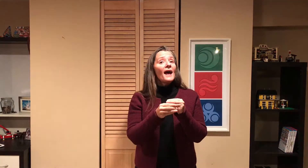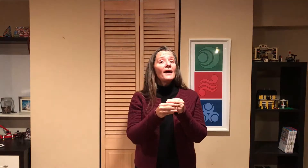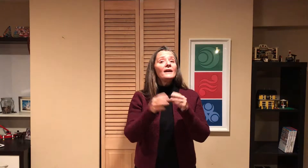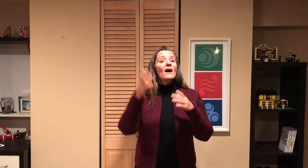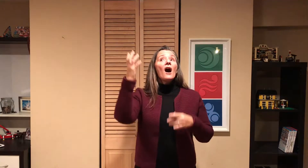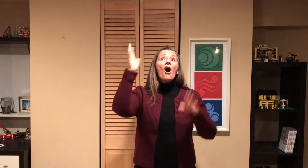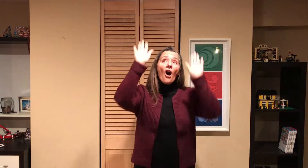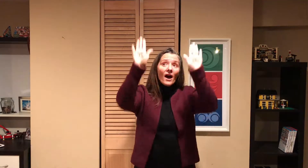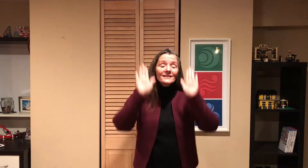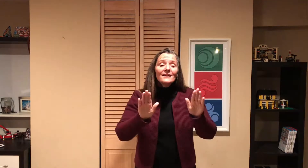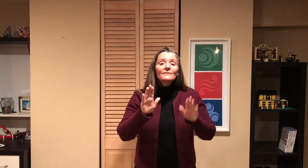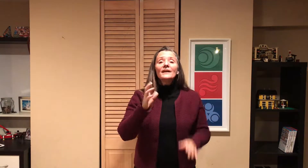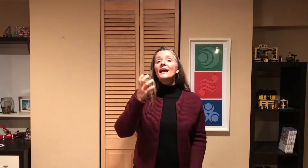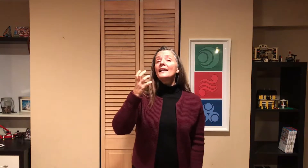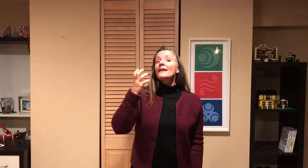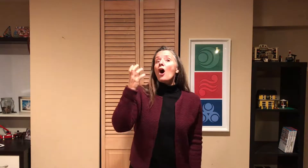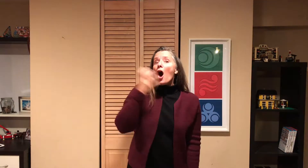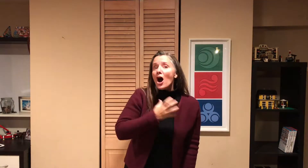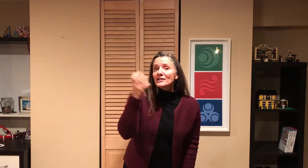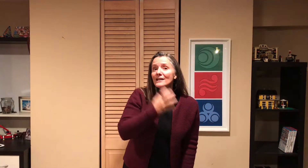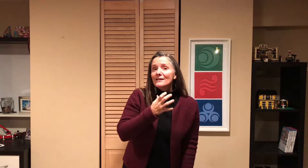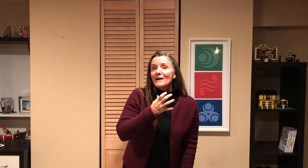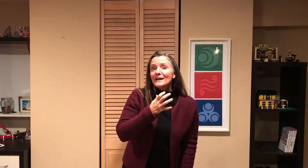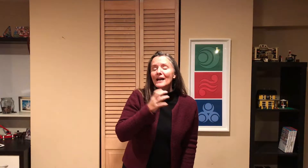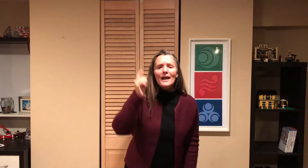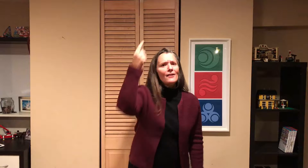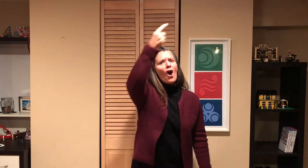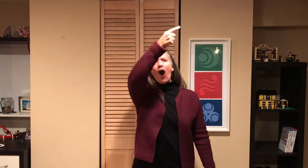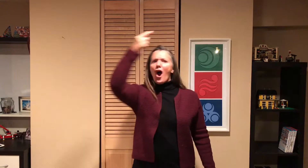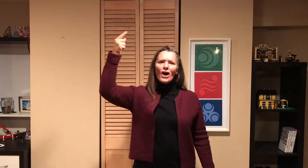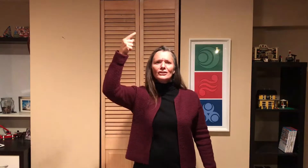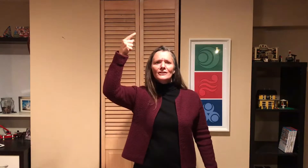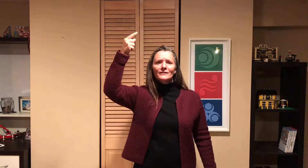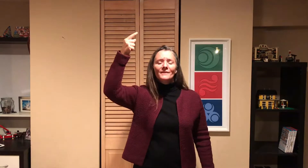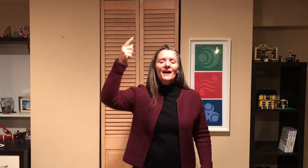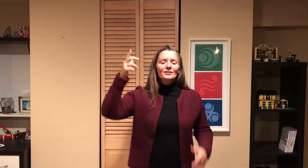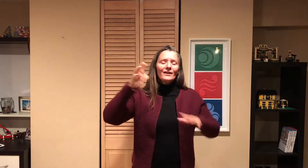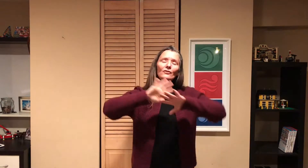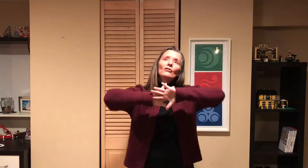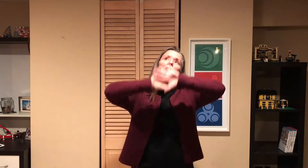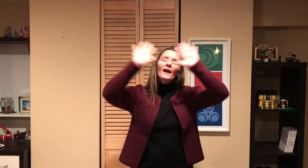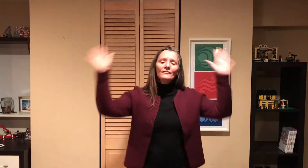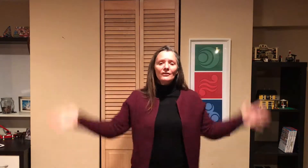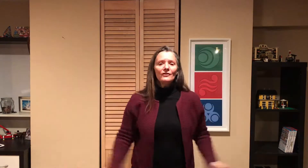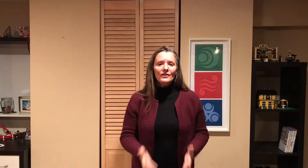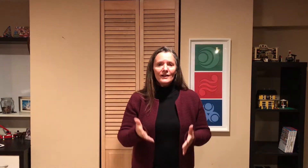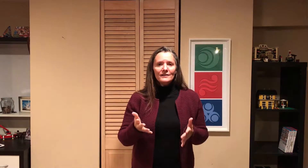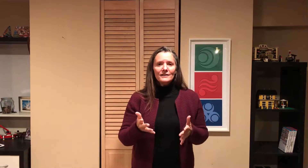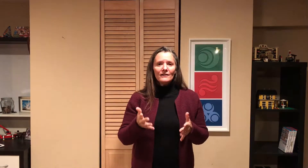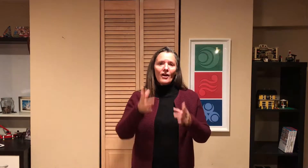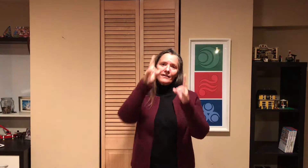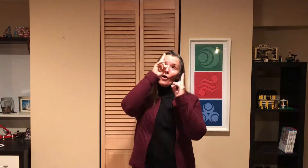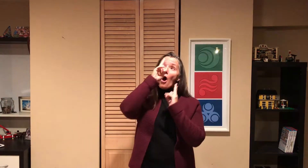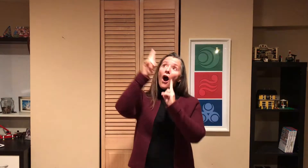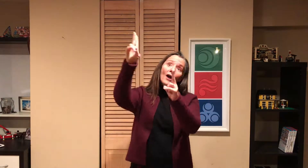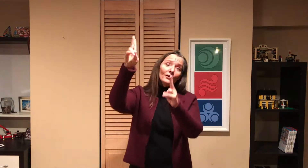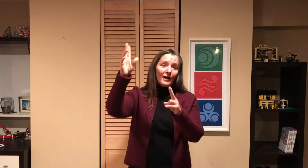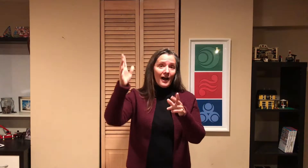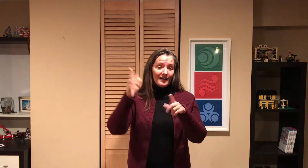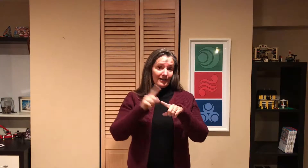add awesome, I can add awesome, I can add awesome. So I can do a lot of different things to kind of honor God in a